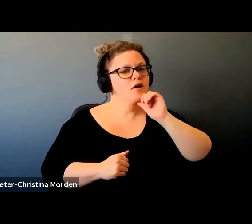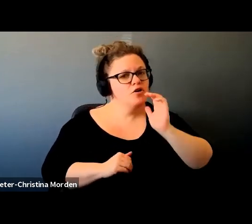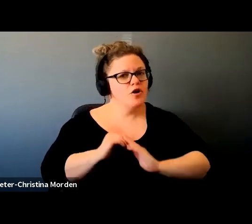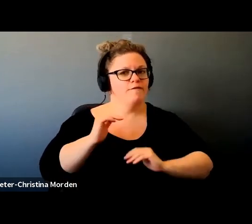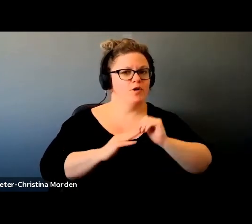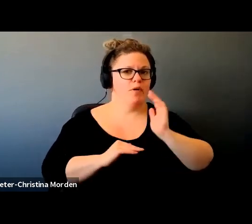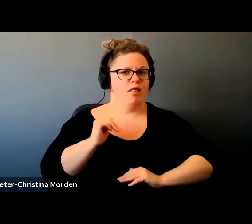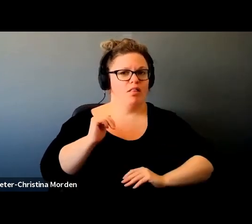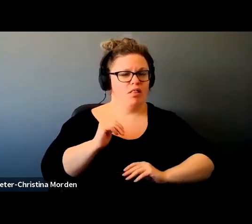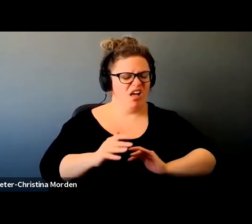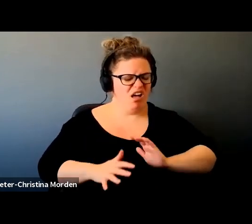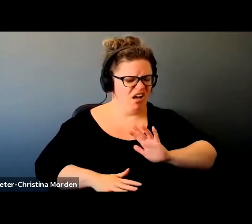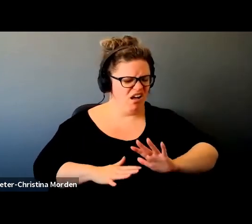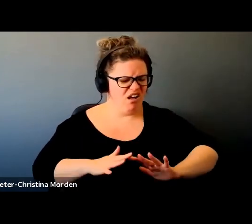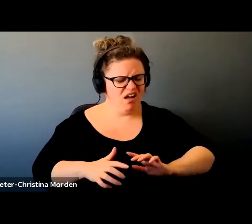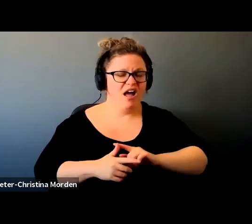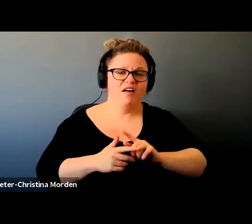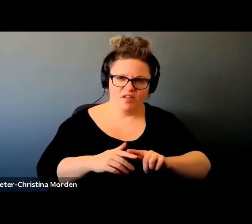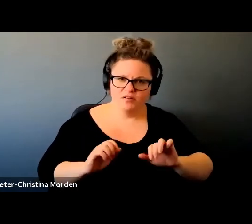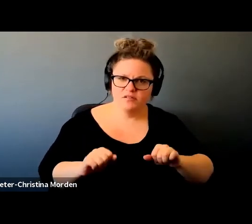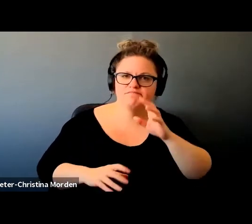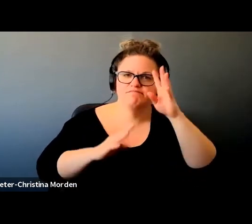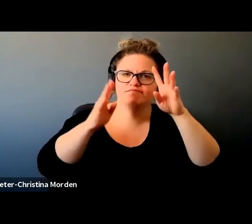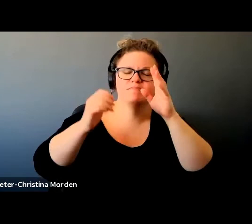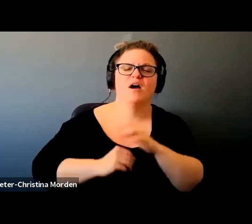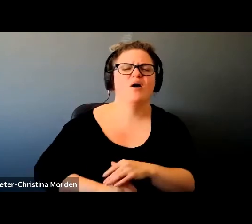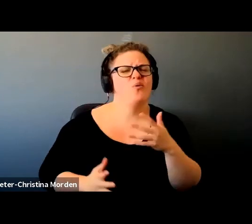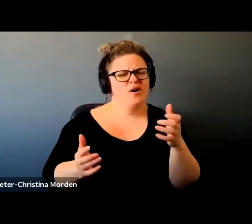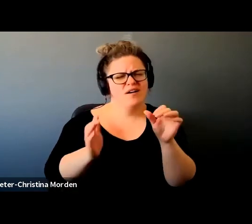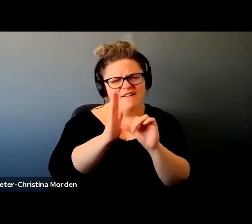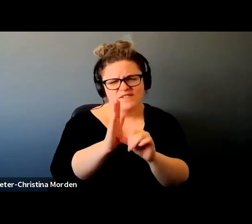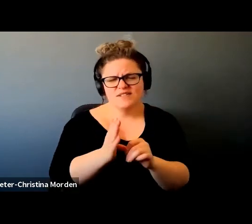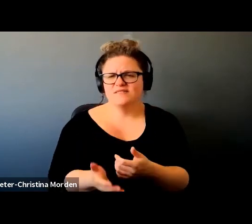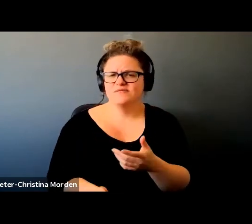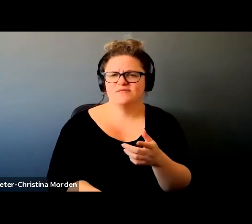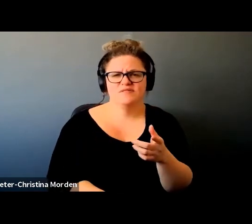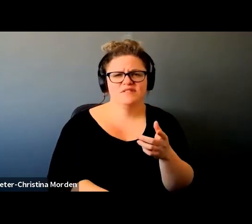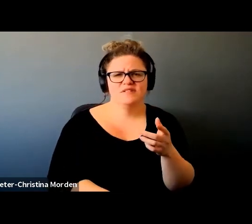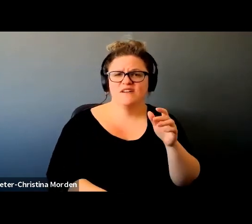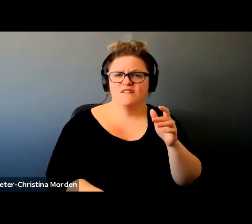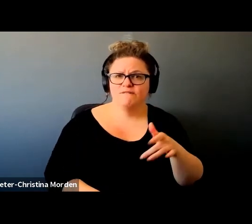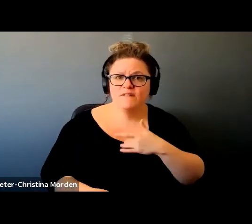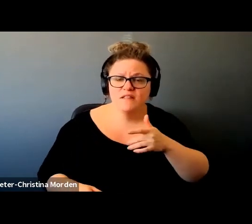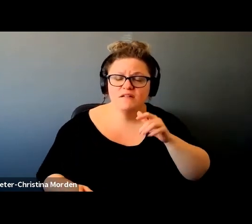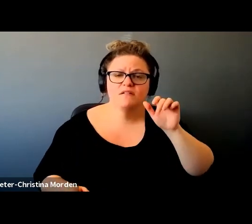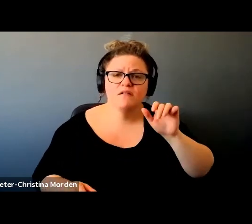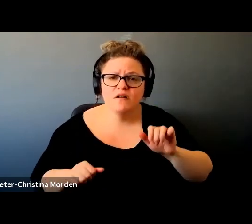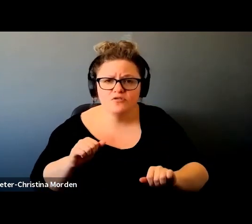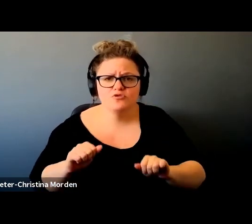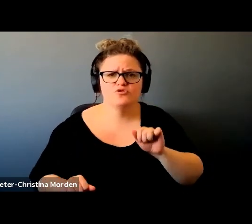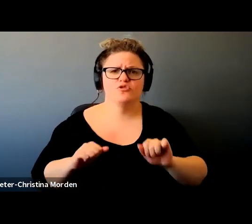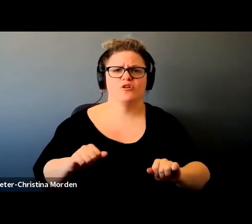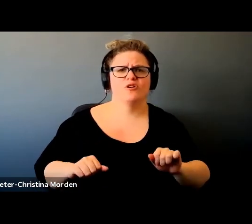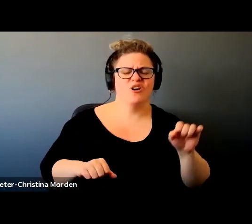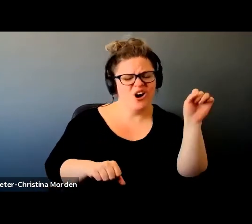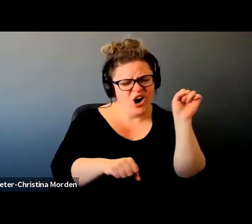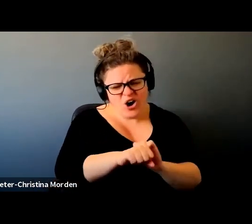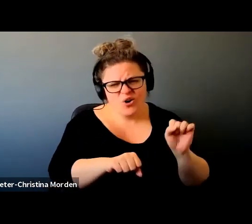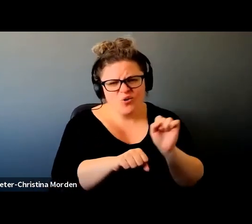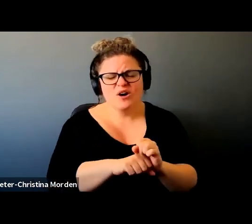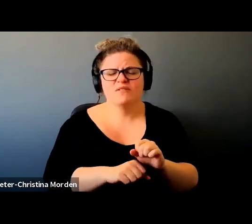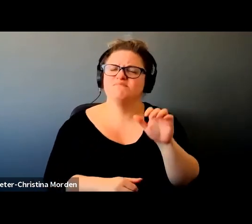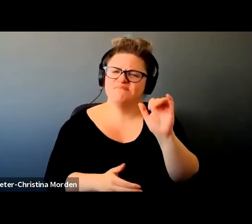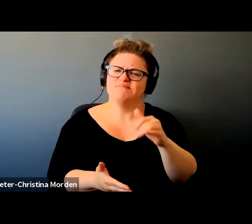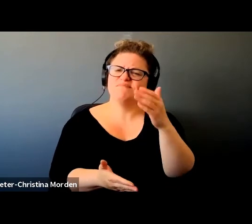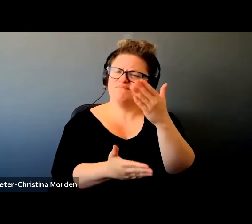I just want to emphasize that the hard work and the feeling unsure and the pressure of it is all part of it.